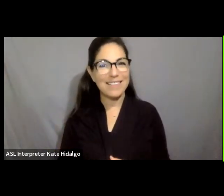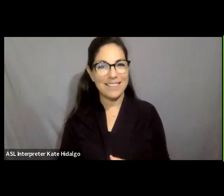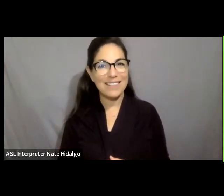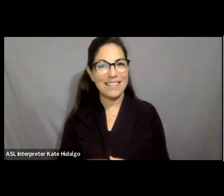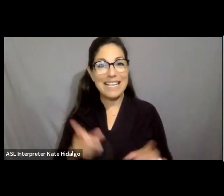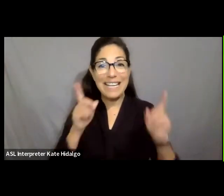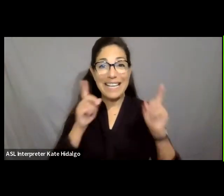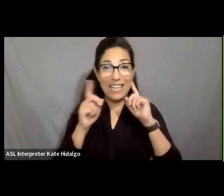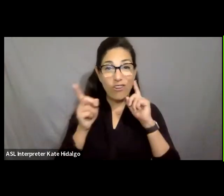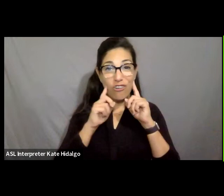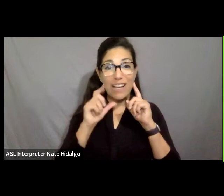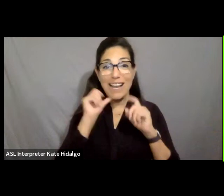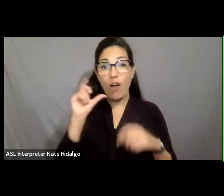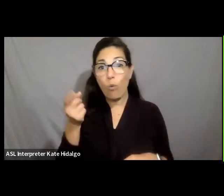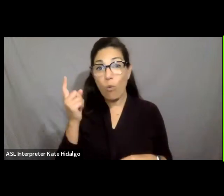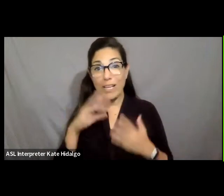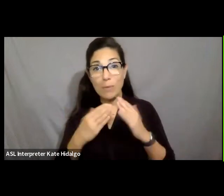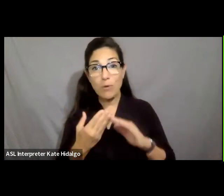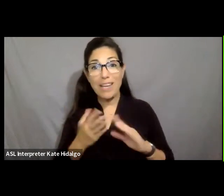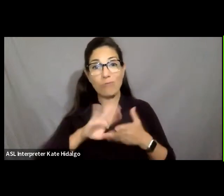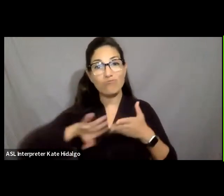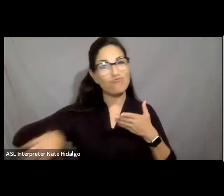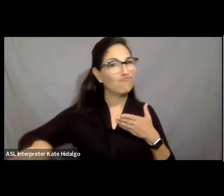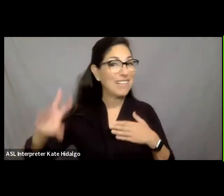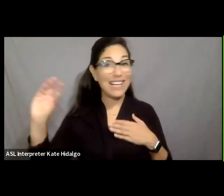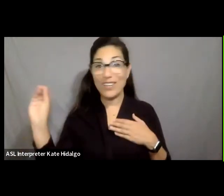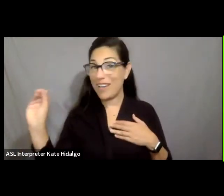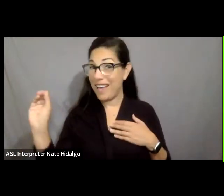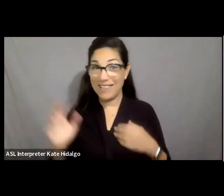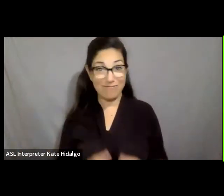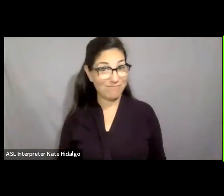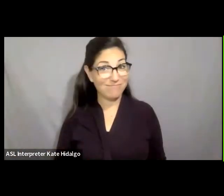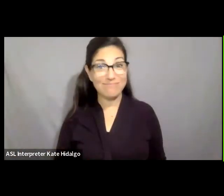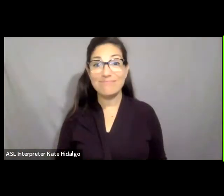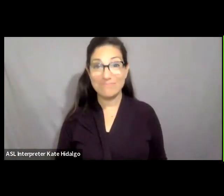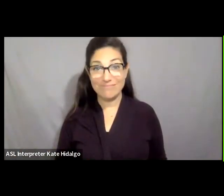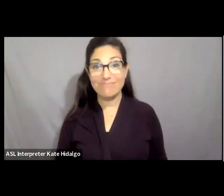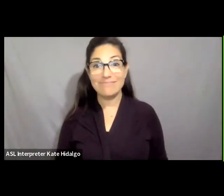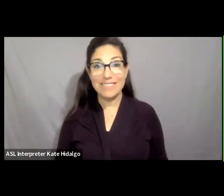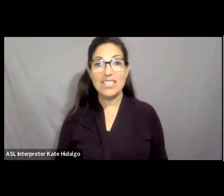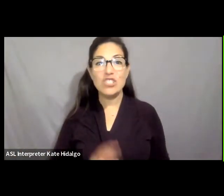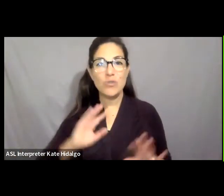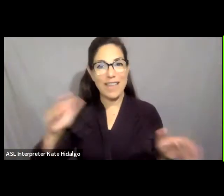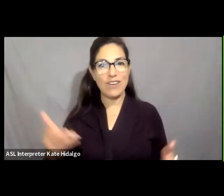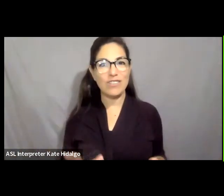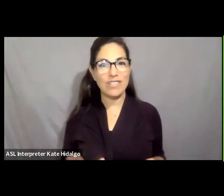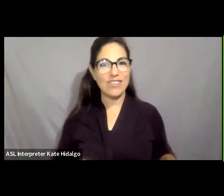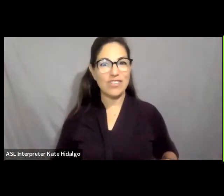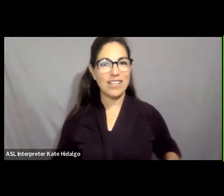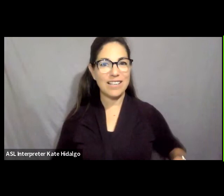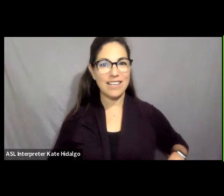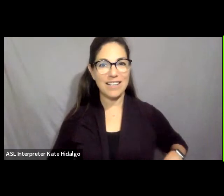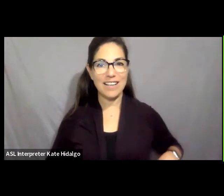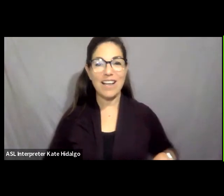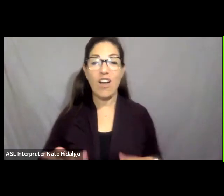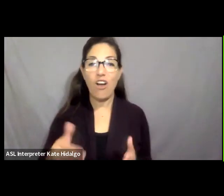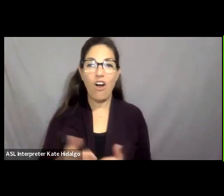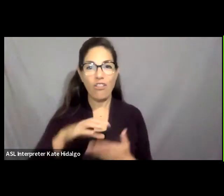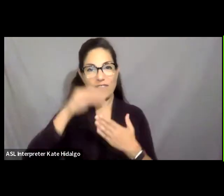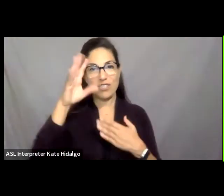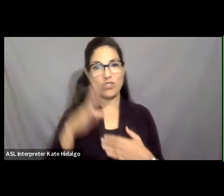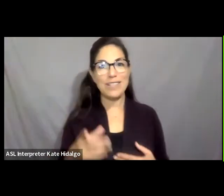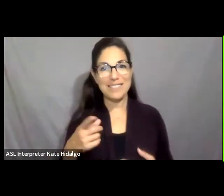Hearing that not one community was left out into that introduction. All of the students